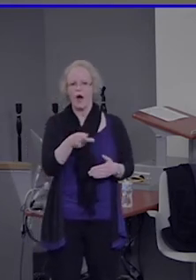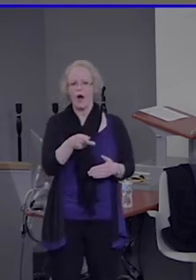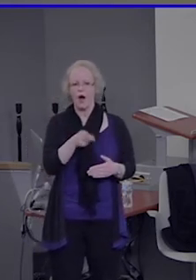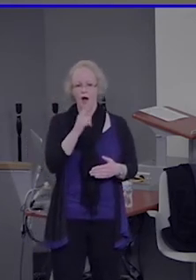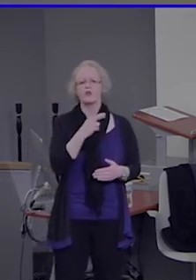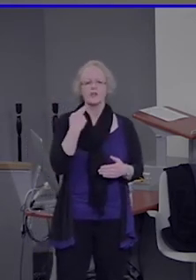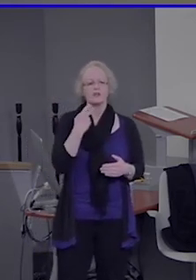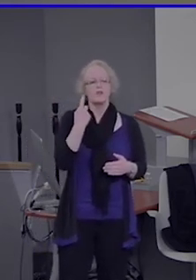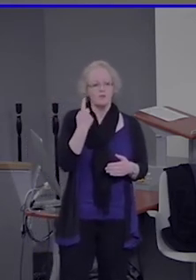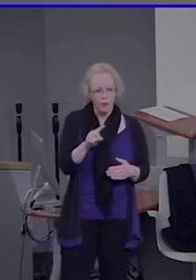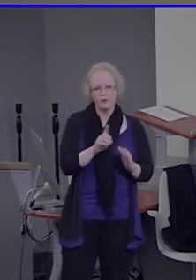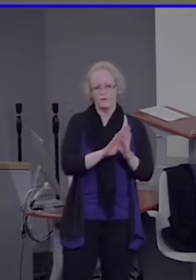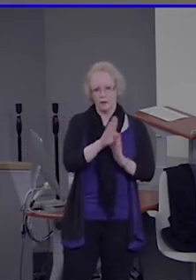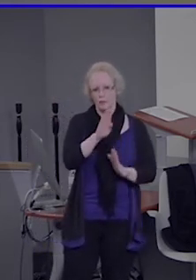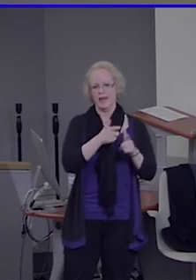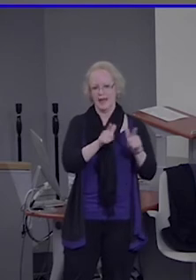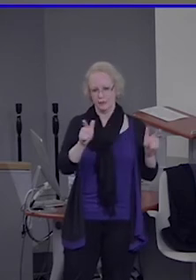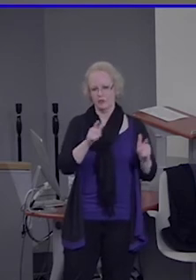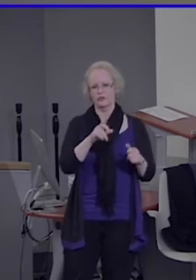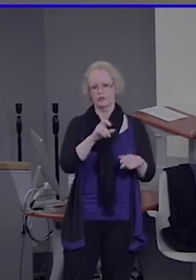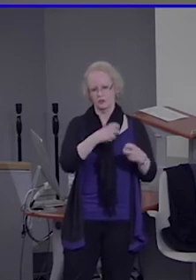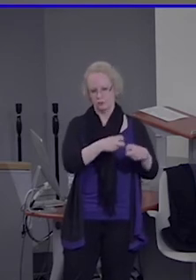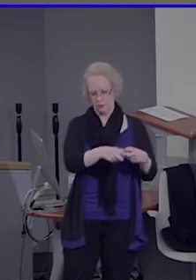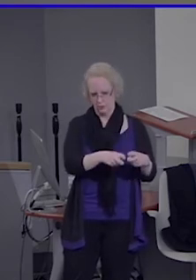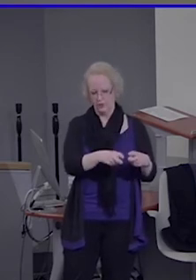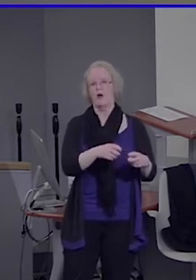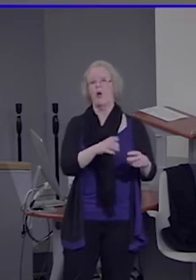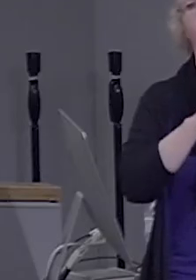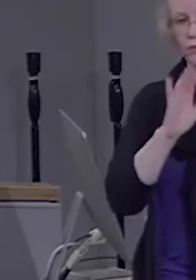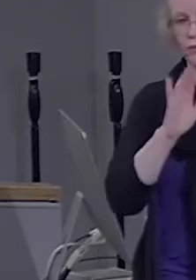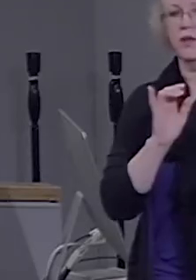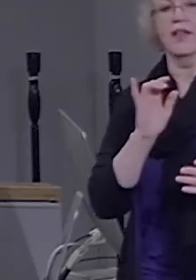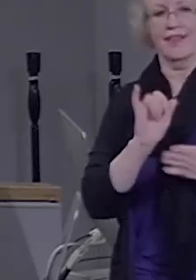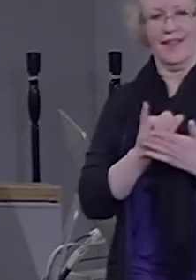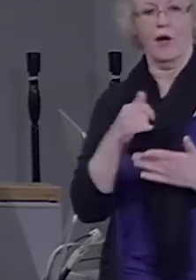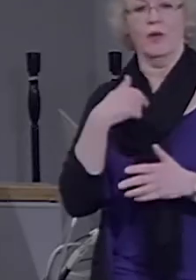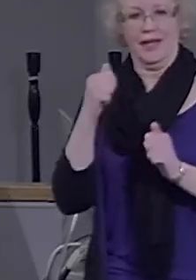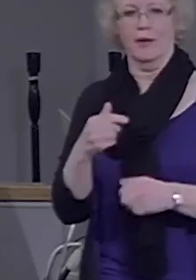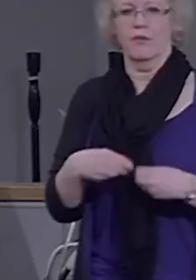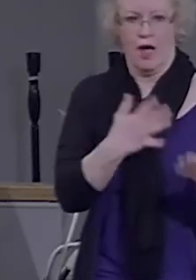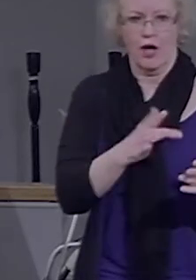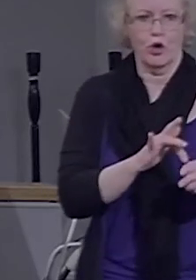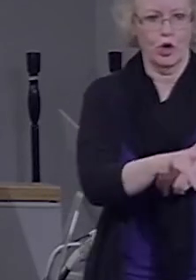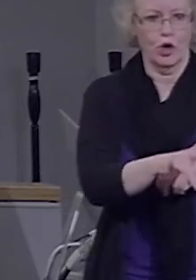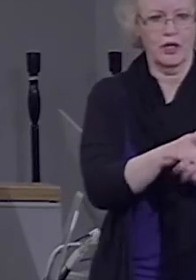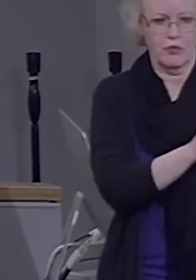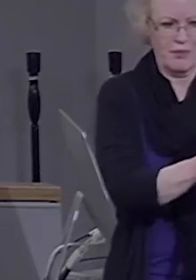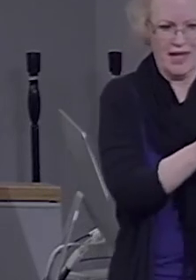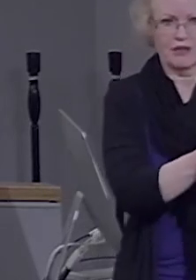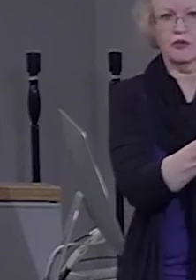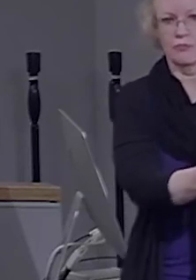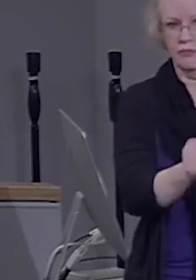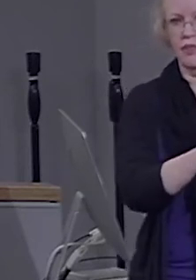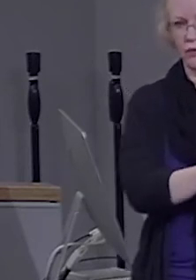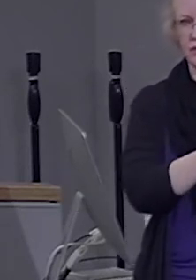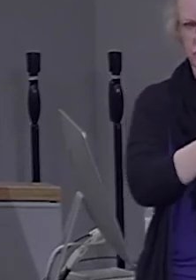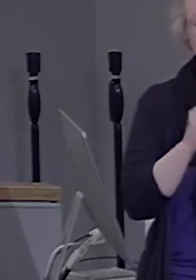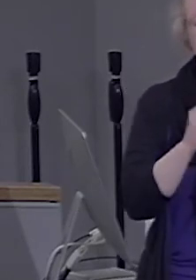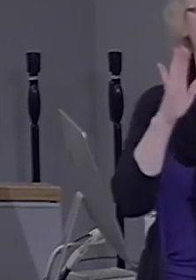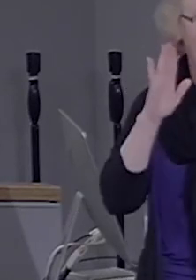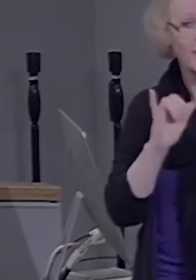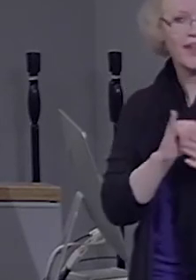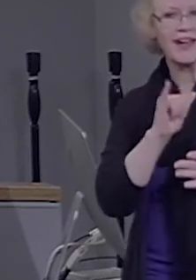of developmental language disorder and hopefully provides early remediation of these disorders we're hoping that if